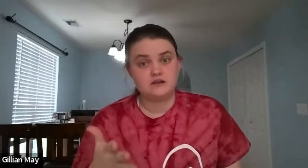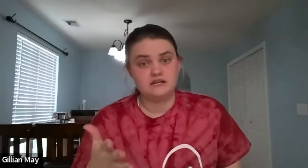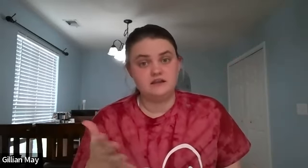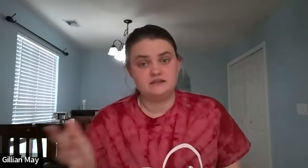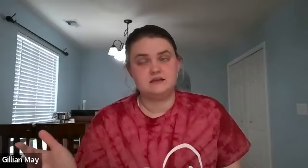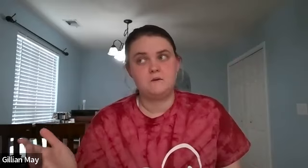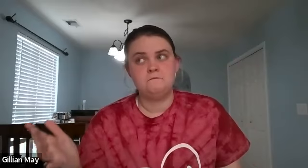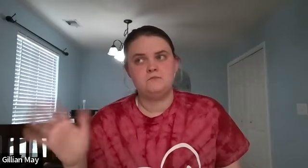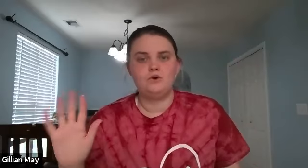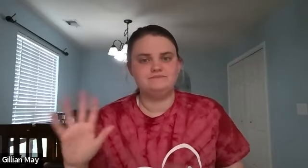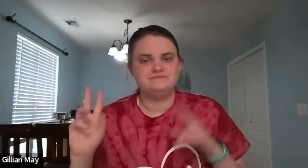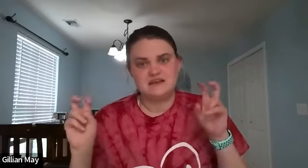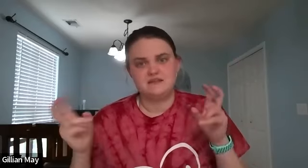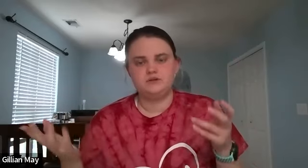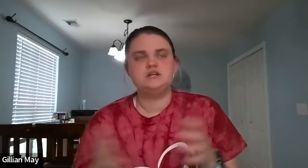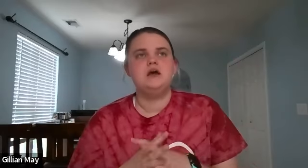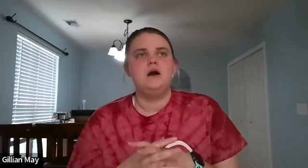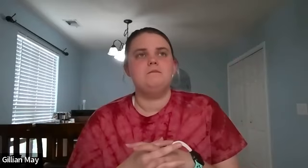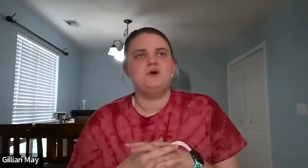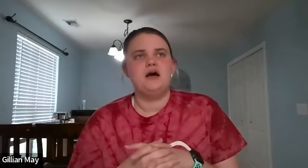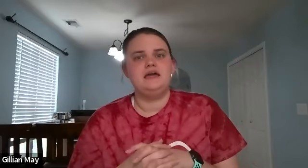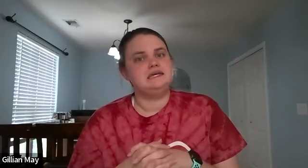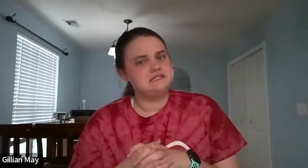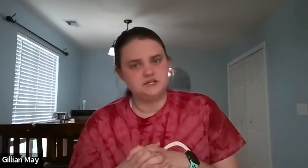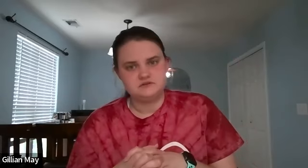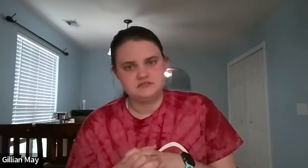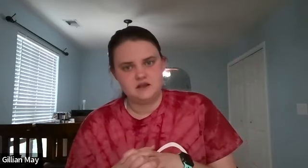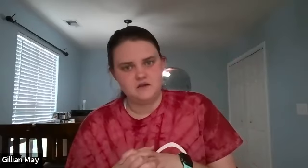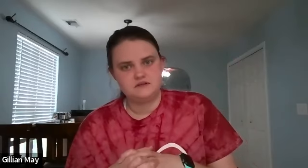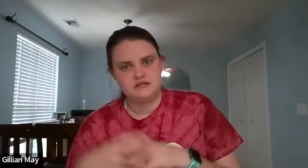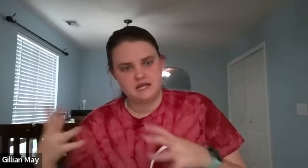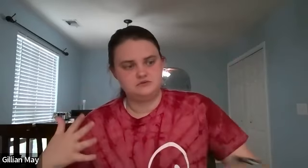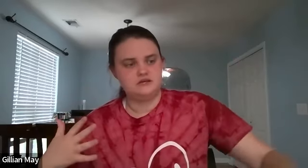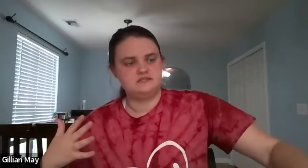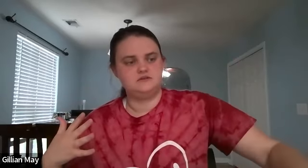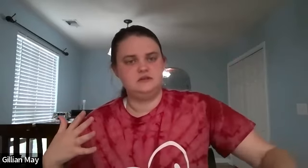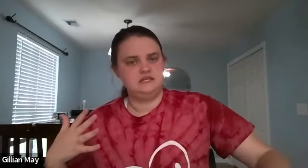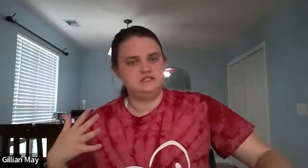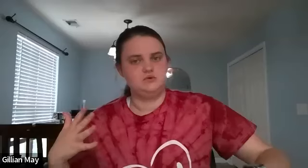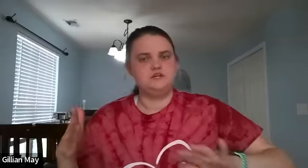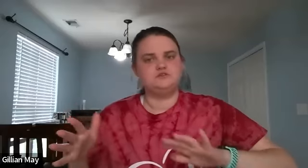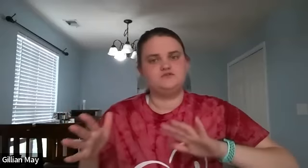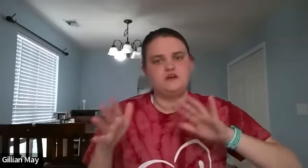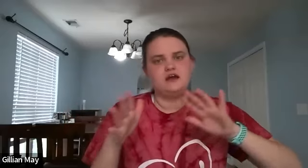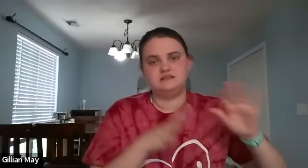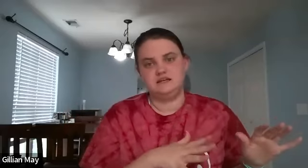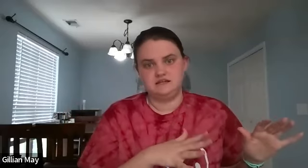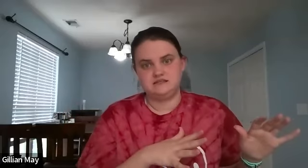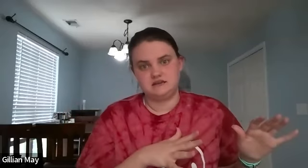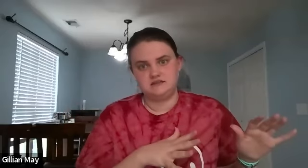in ASL or sign language, but it's not used in actual ASL. It's only used for that signing exact